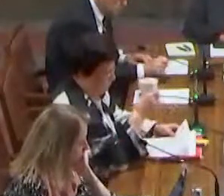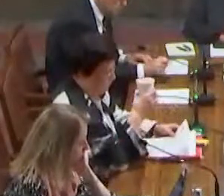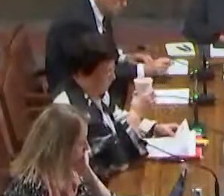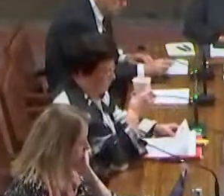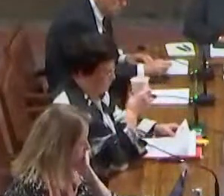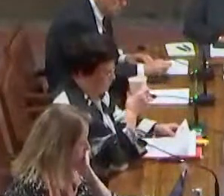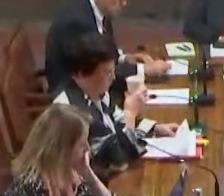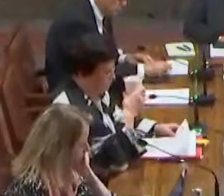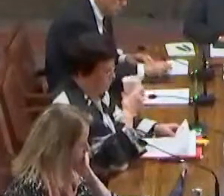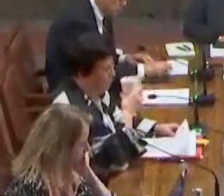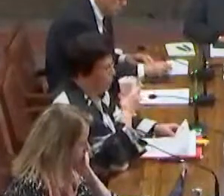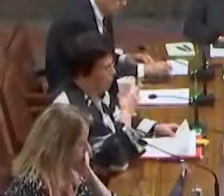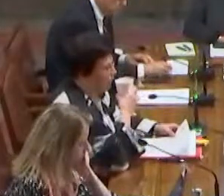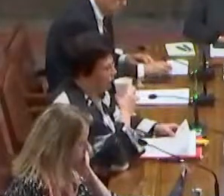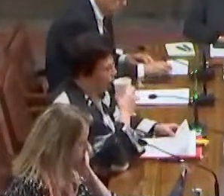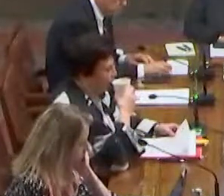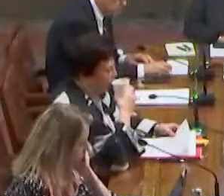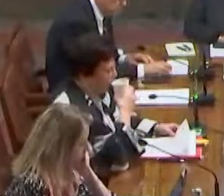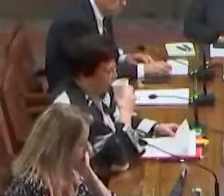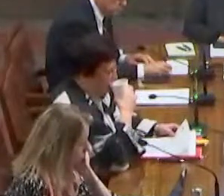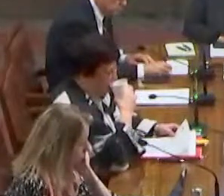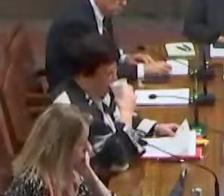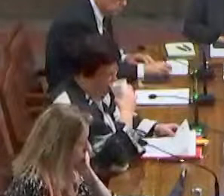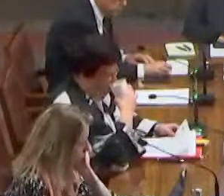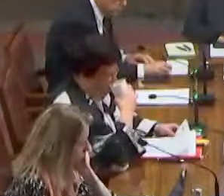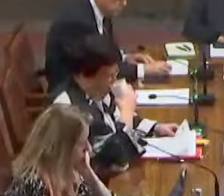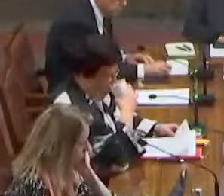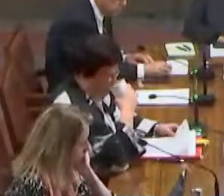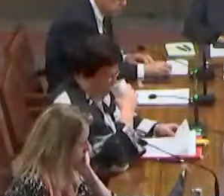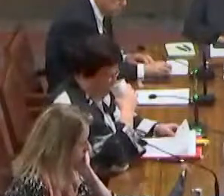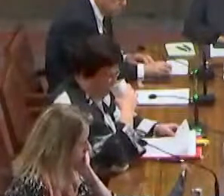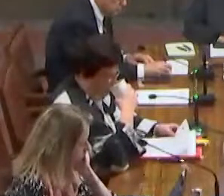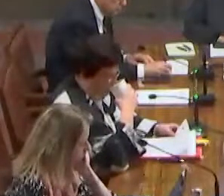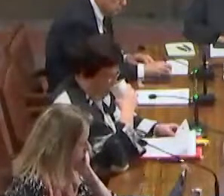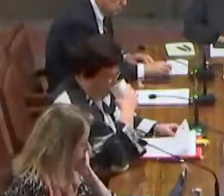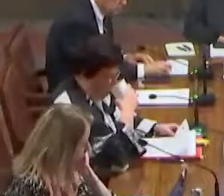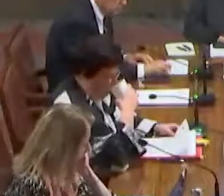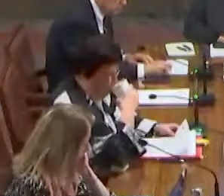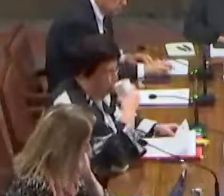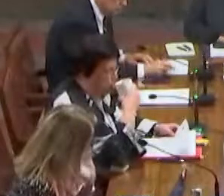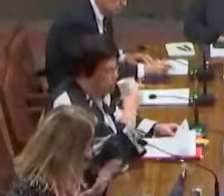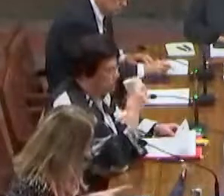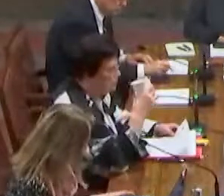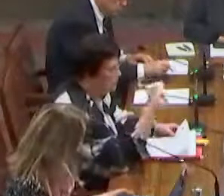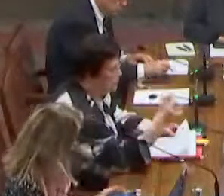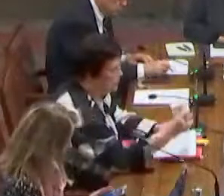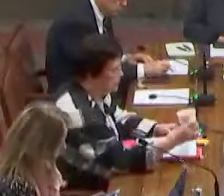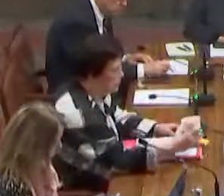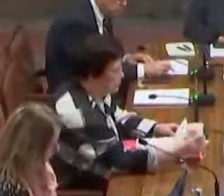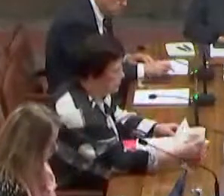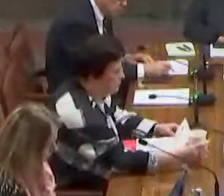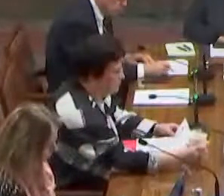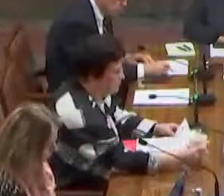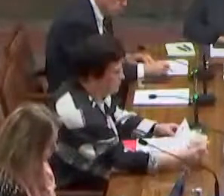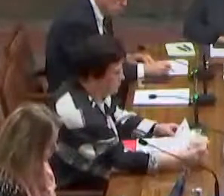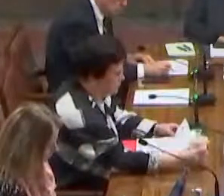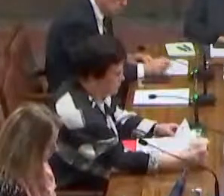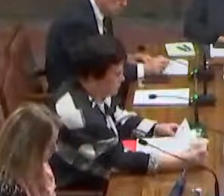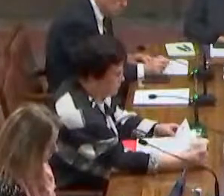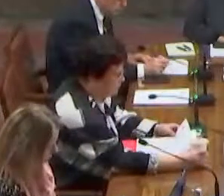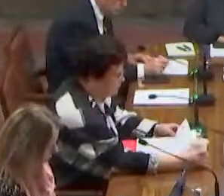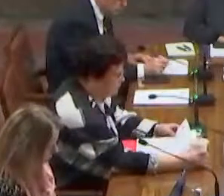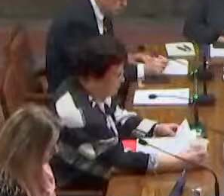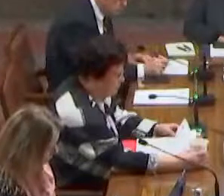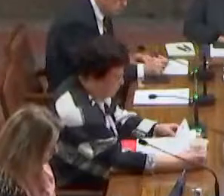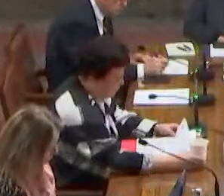through 4 Mile Run, and the residents in the run in Greenfield get flooded often, and